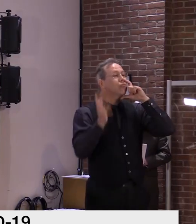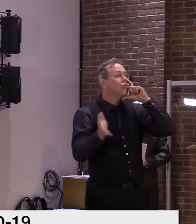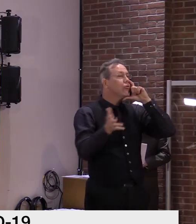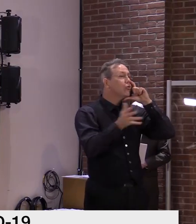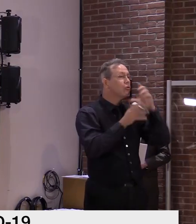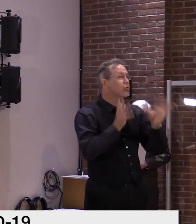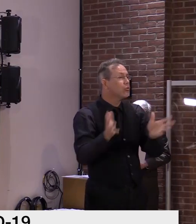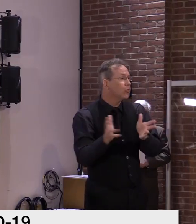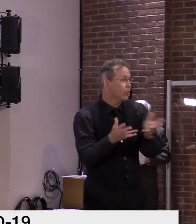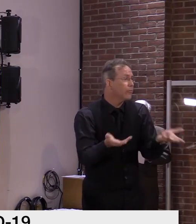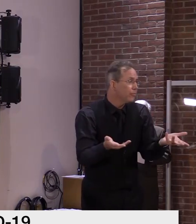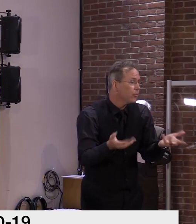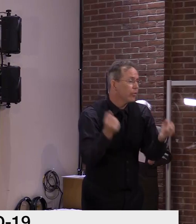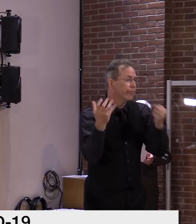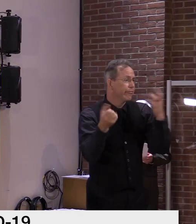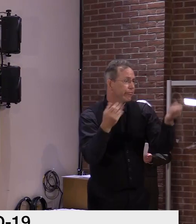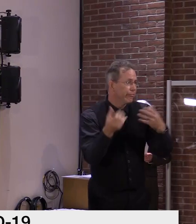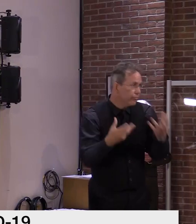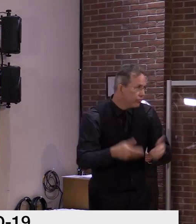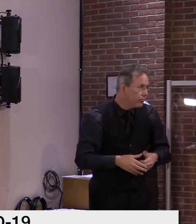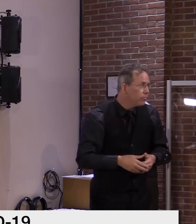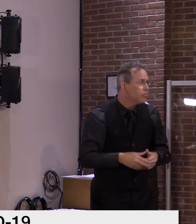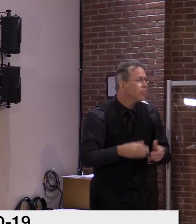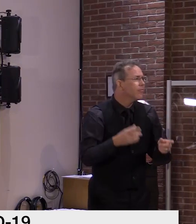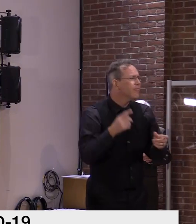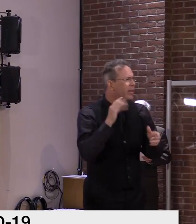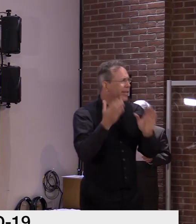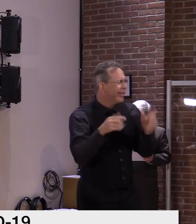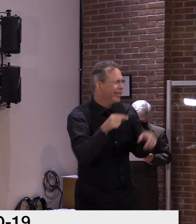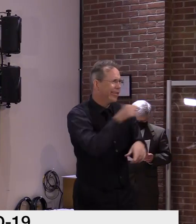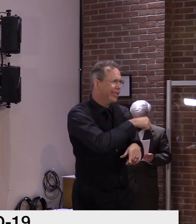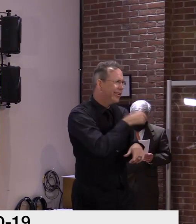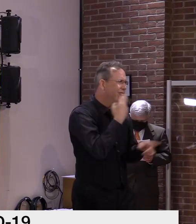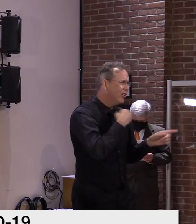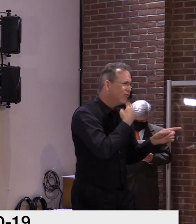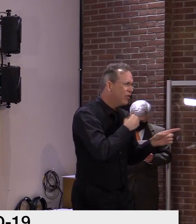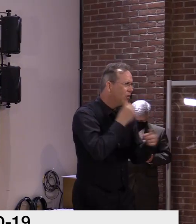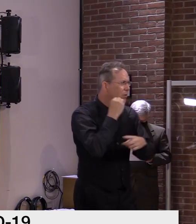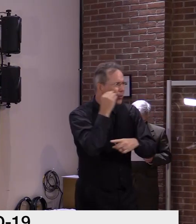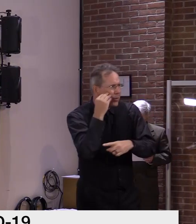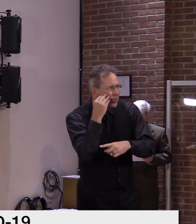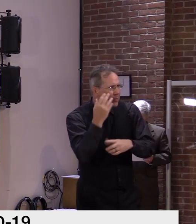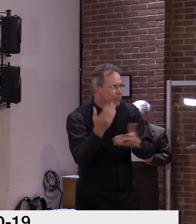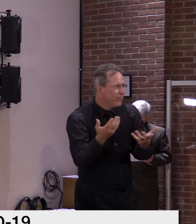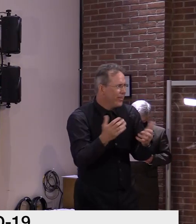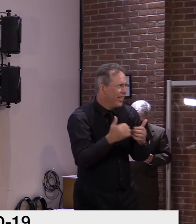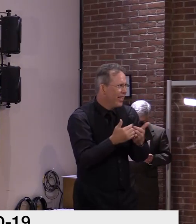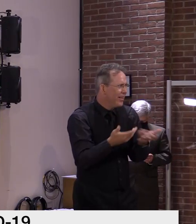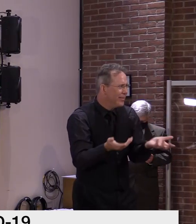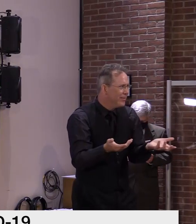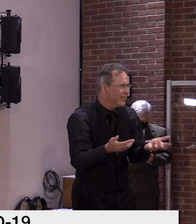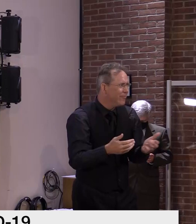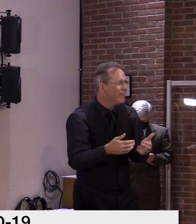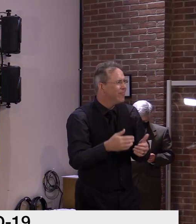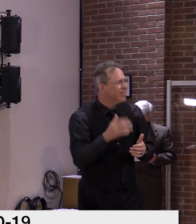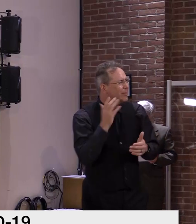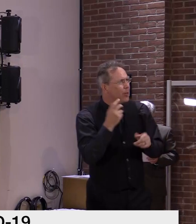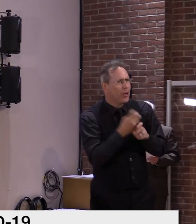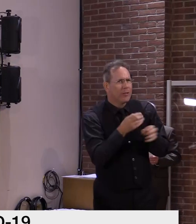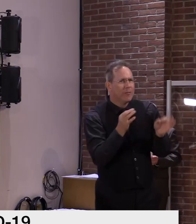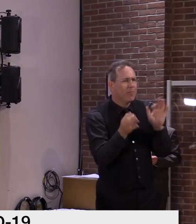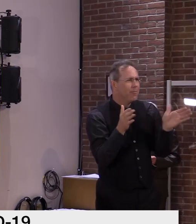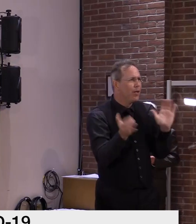the other. I don't think they could be equated very well, again, because the number of cases from